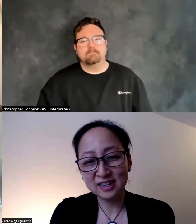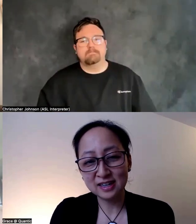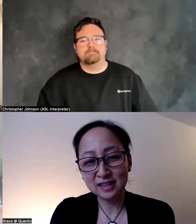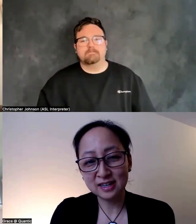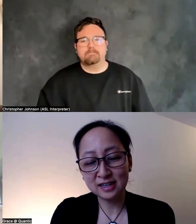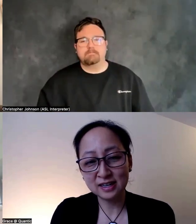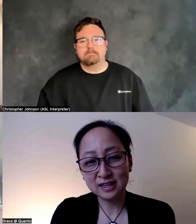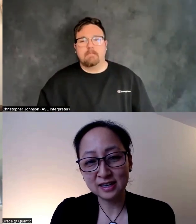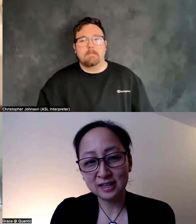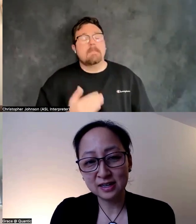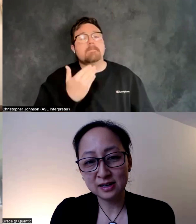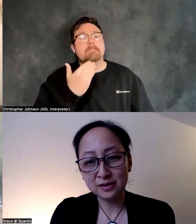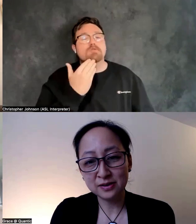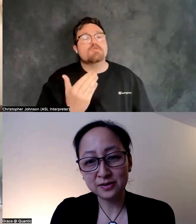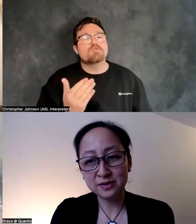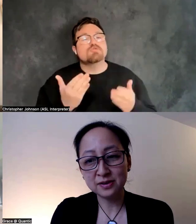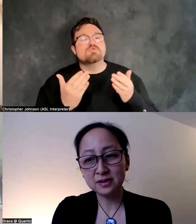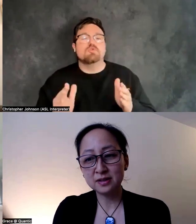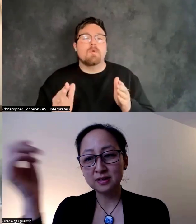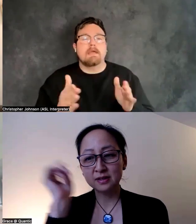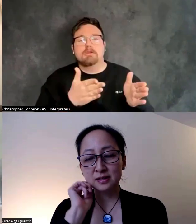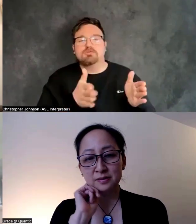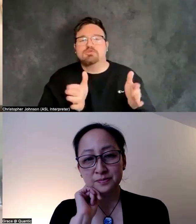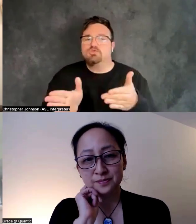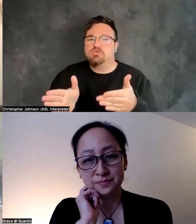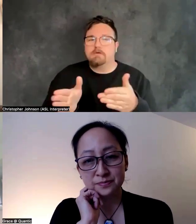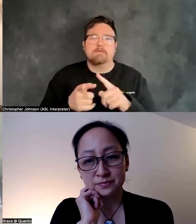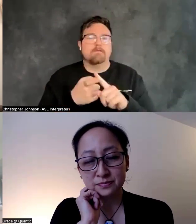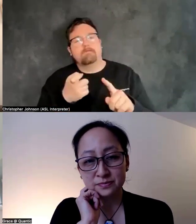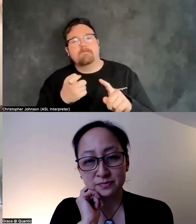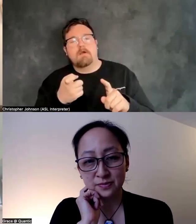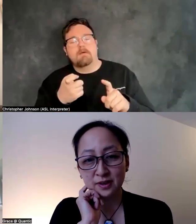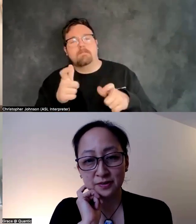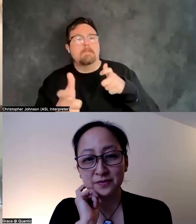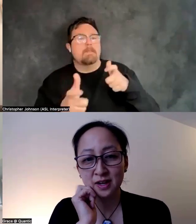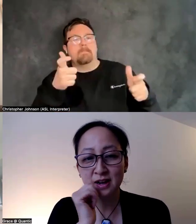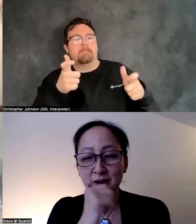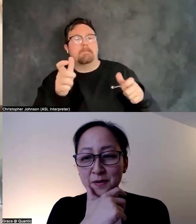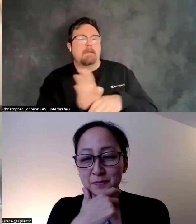way to shift away from all of these big players like Meta and stuff.